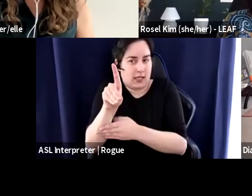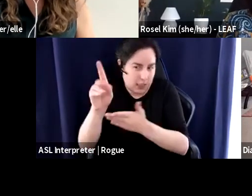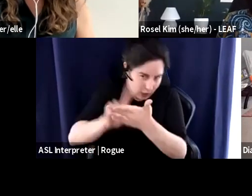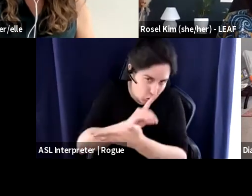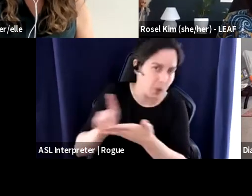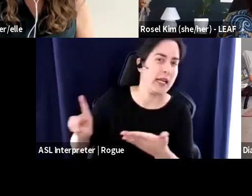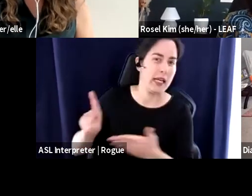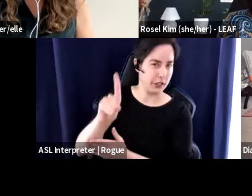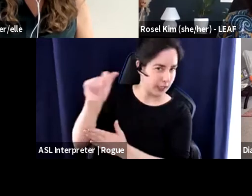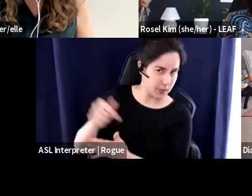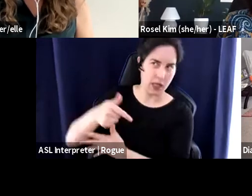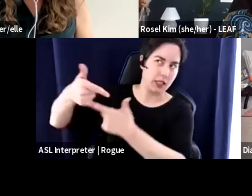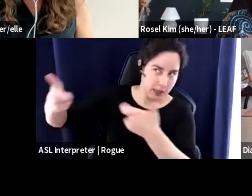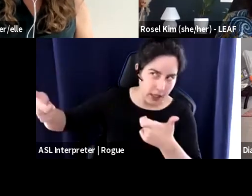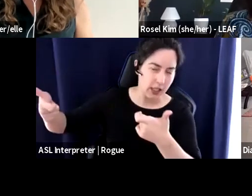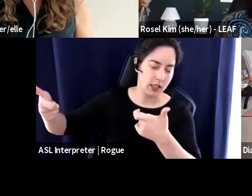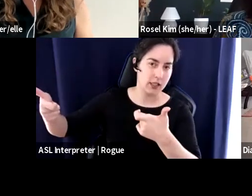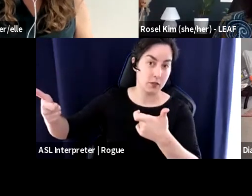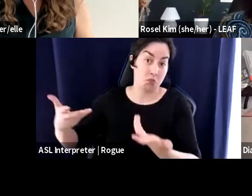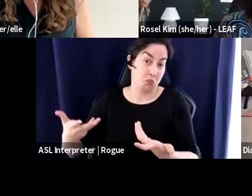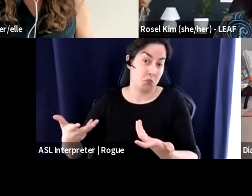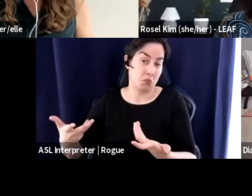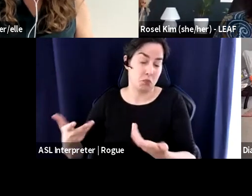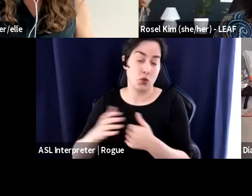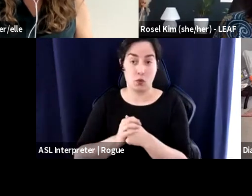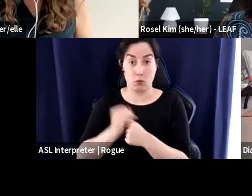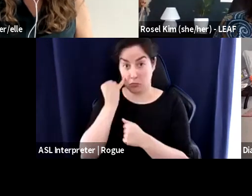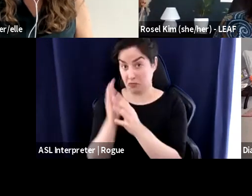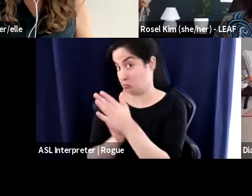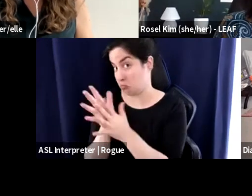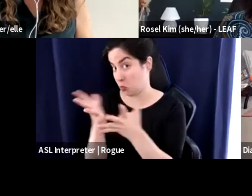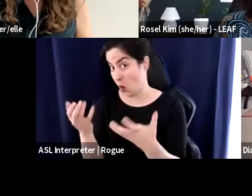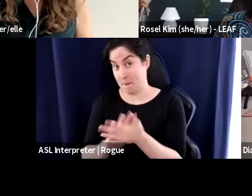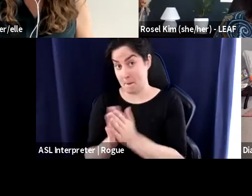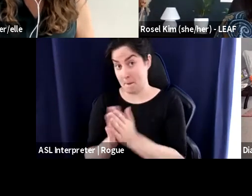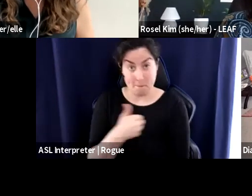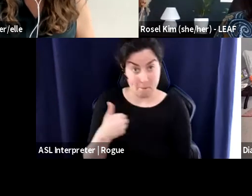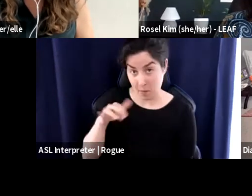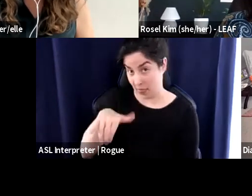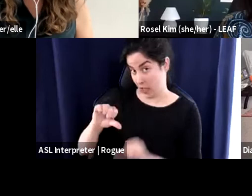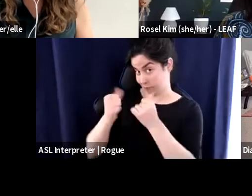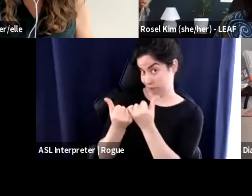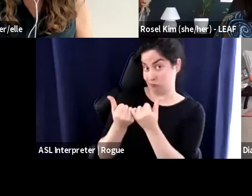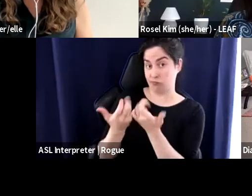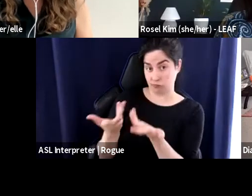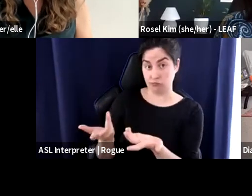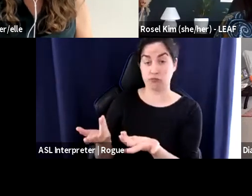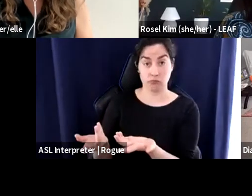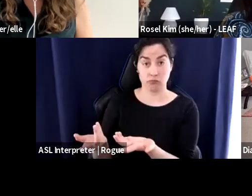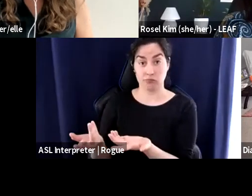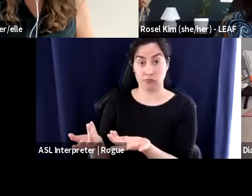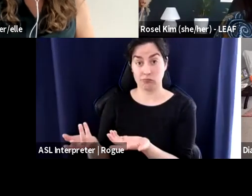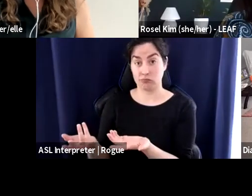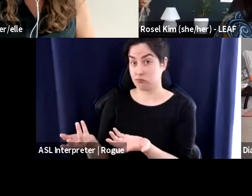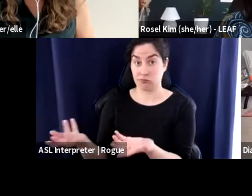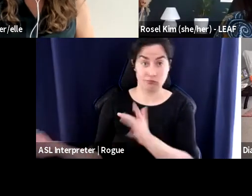Ontario justice system. So if you're interested in becoming a member of that association, feel free